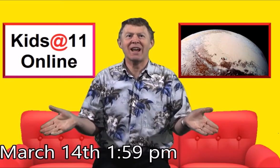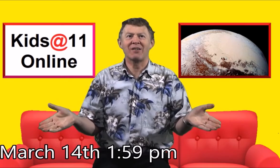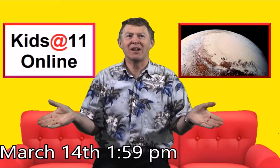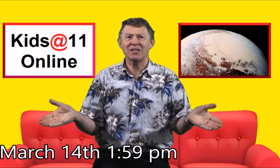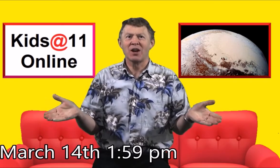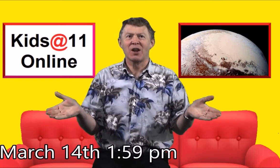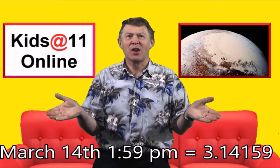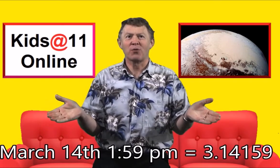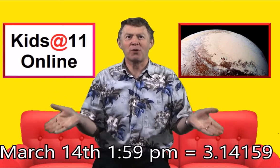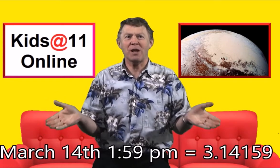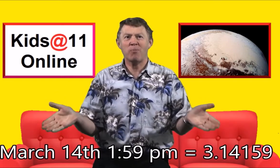is